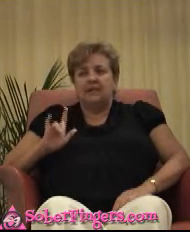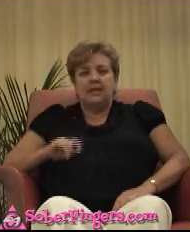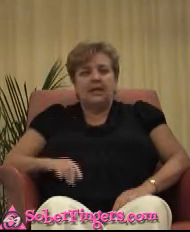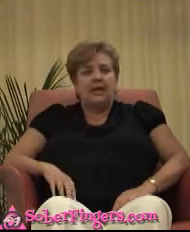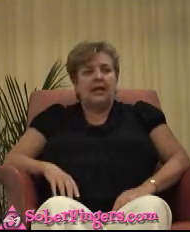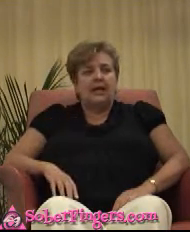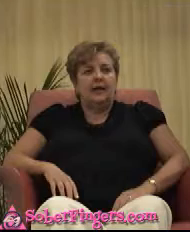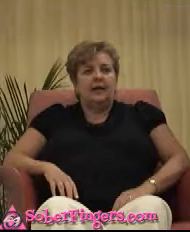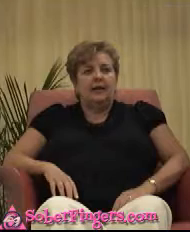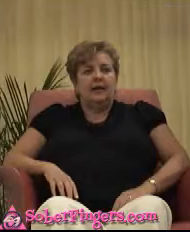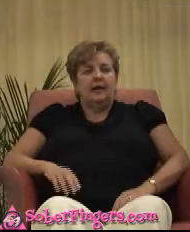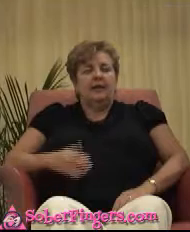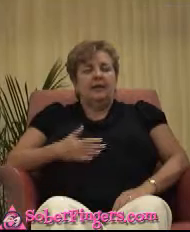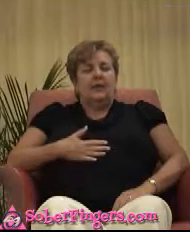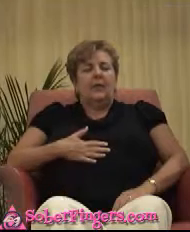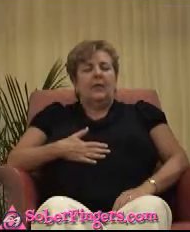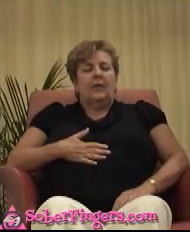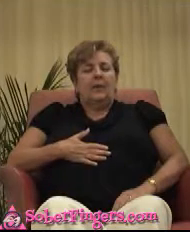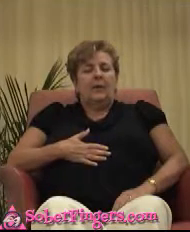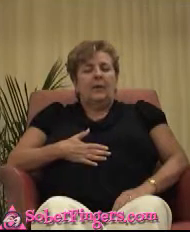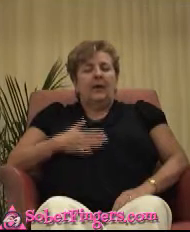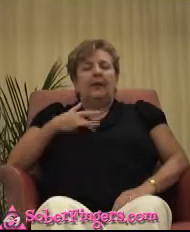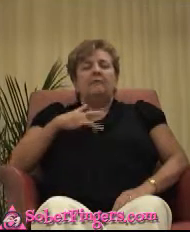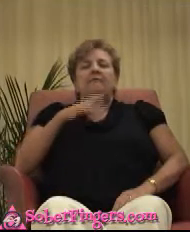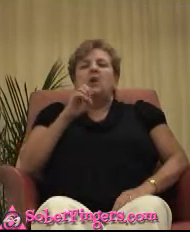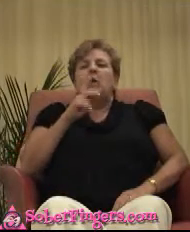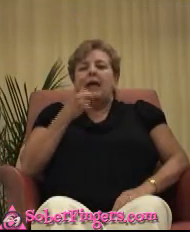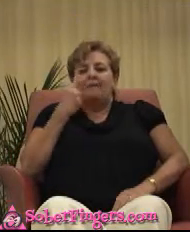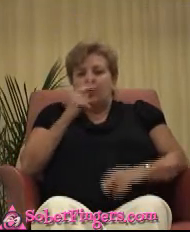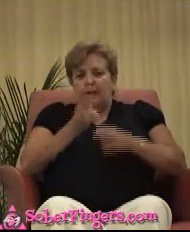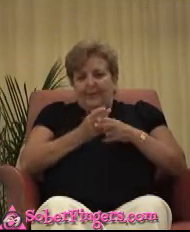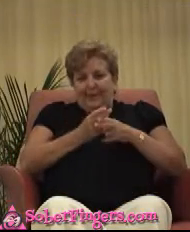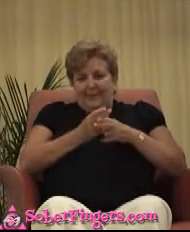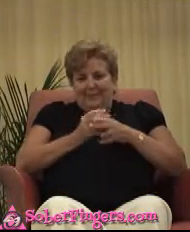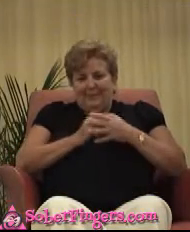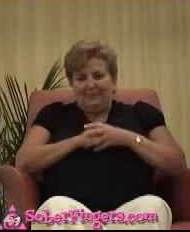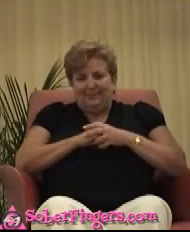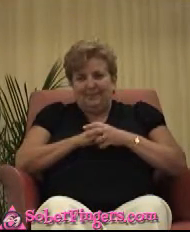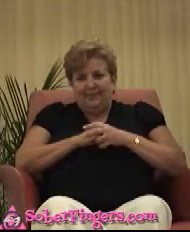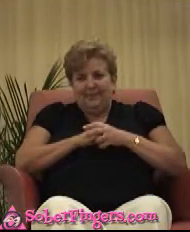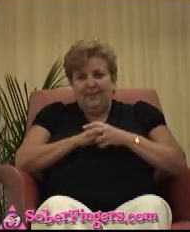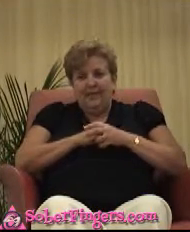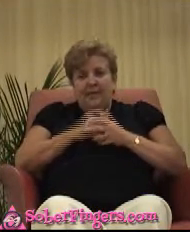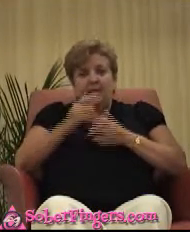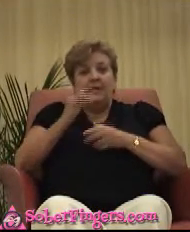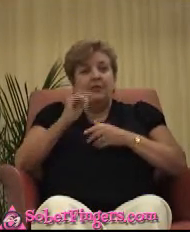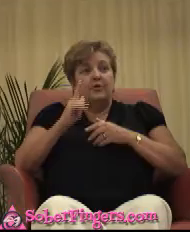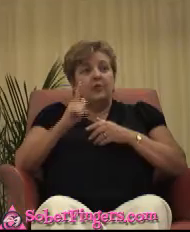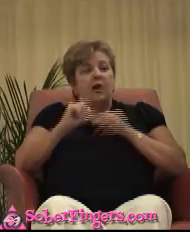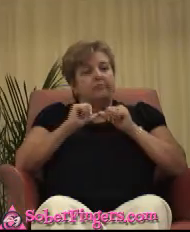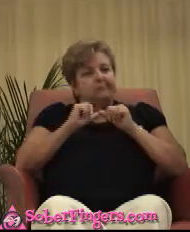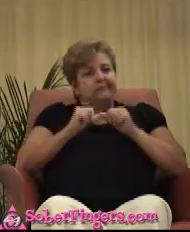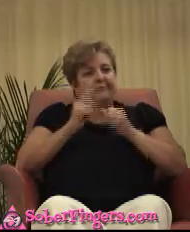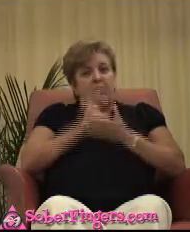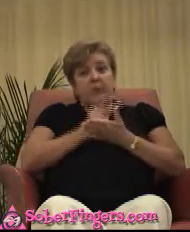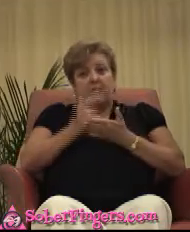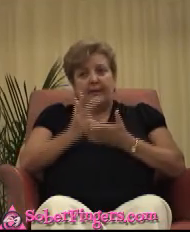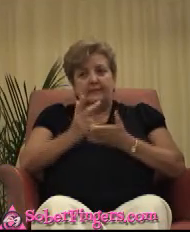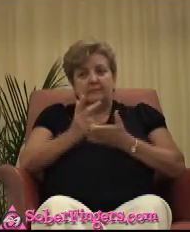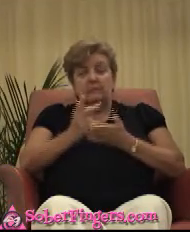I'd be okay for a while. It was a 3-week trial. It was quickly over. I had an amazing experience with an attorney that in the interest